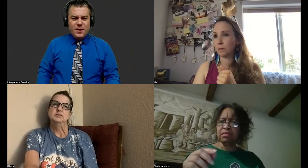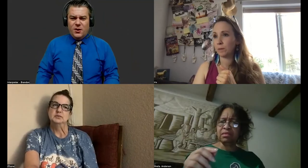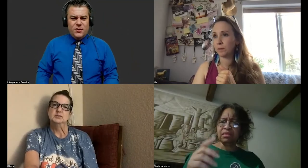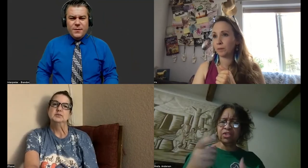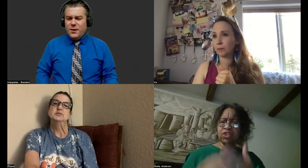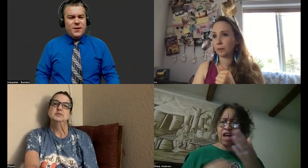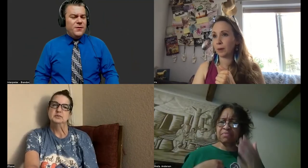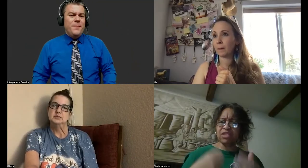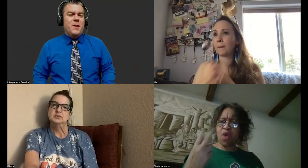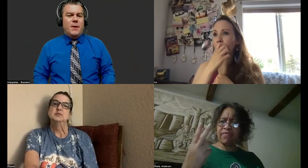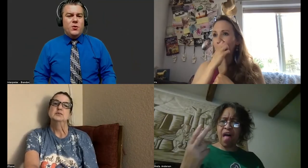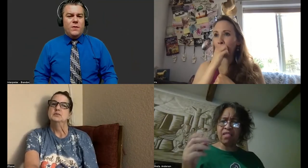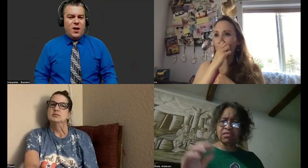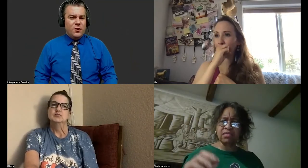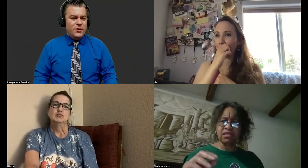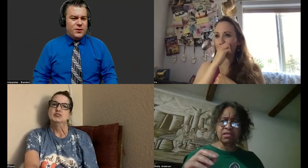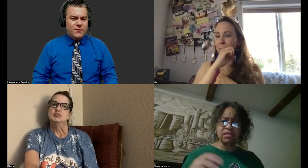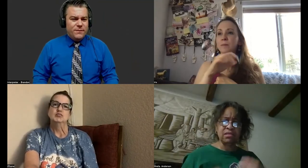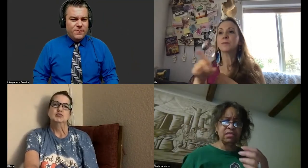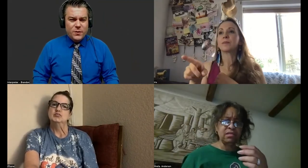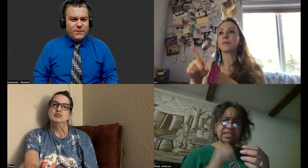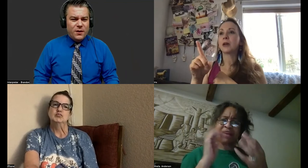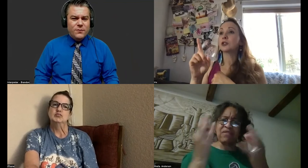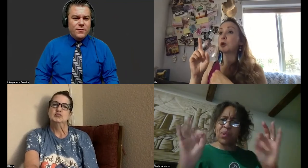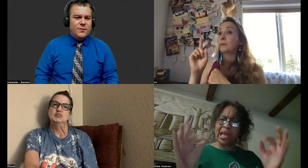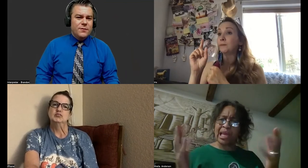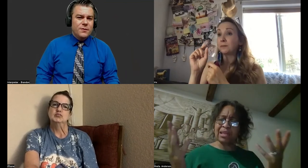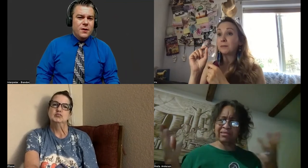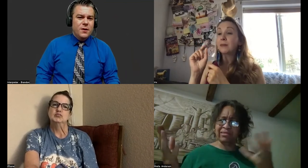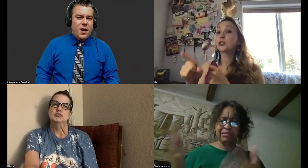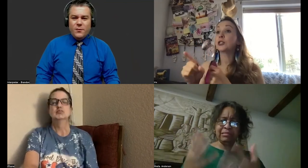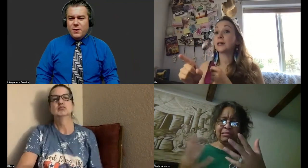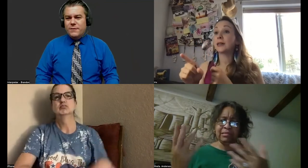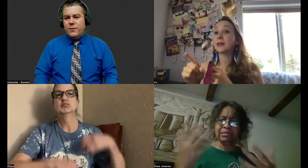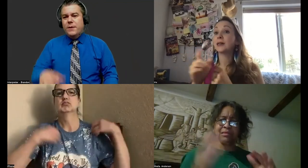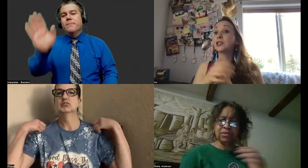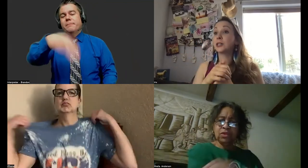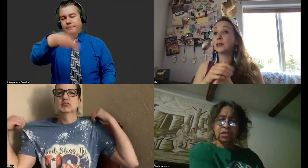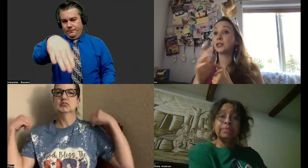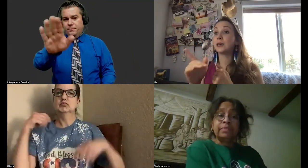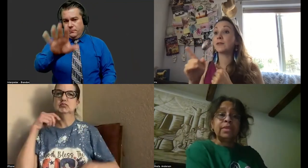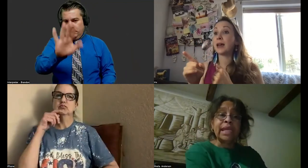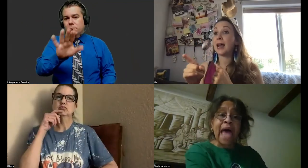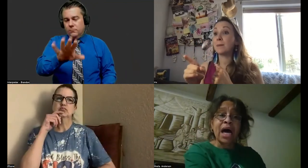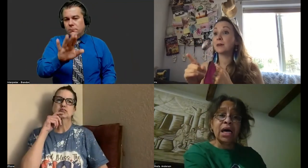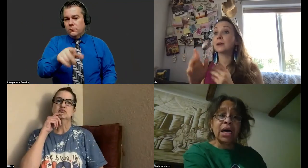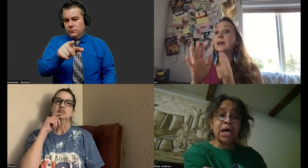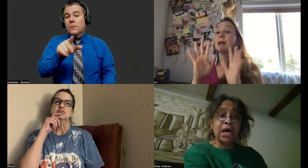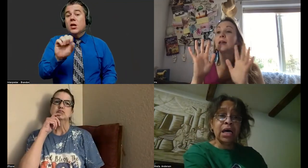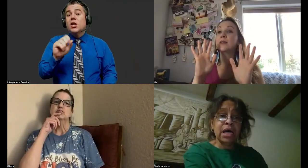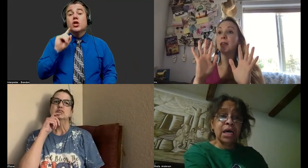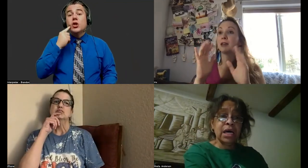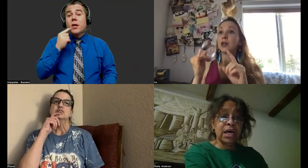something. I saw something about $12. So I don't think it was free. Sheila, if that